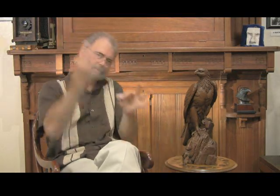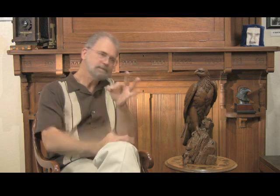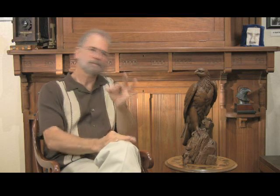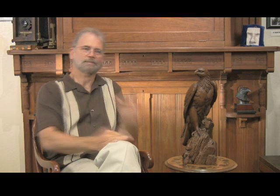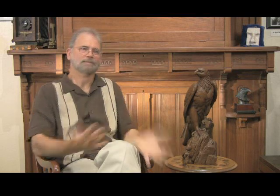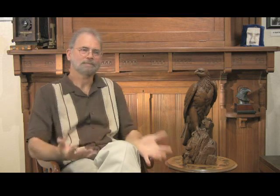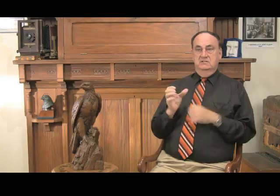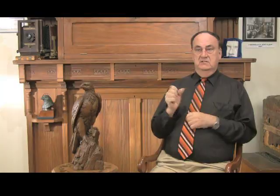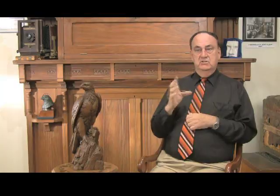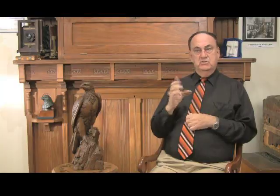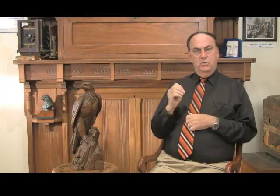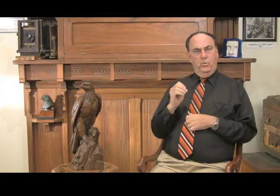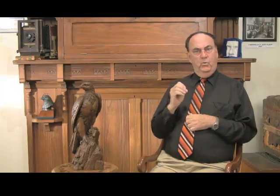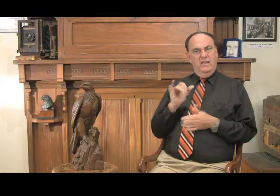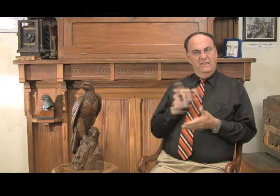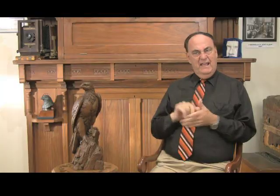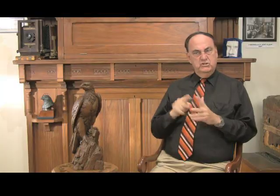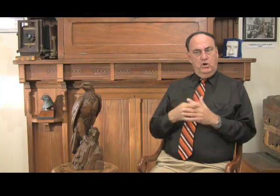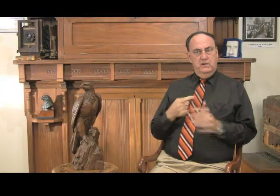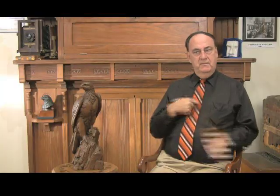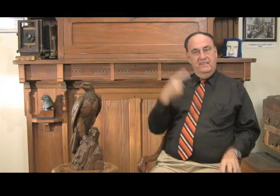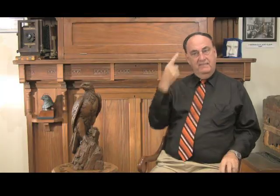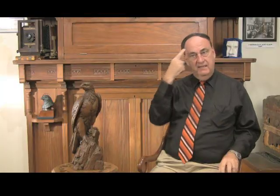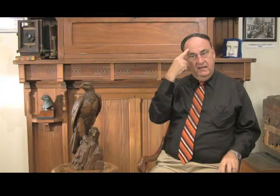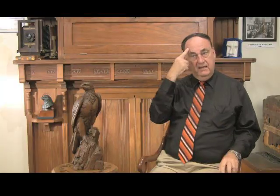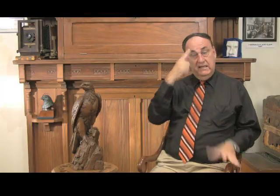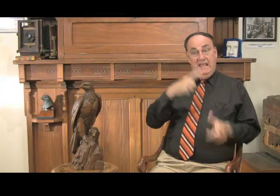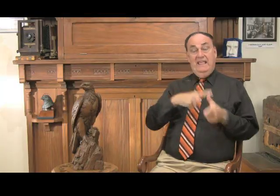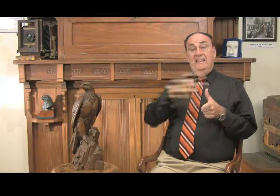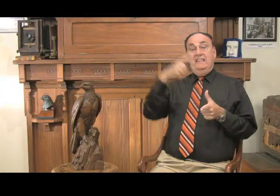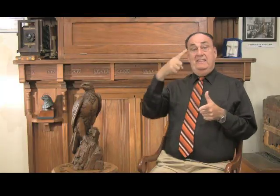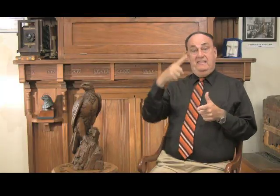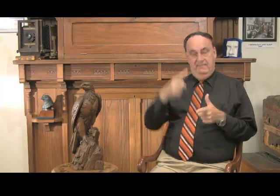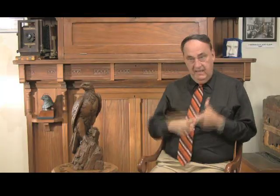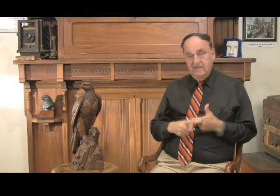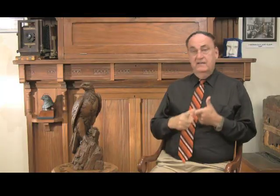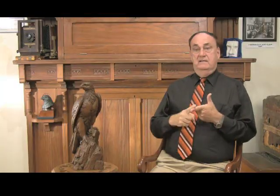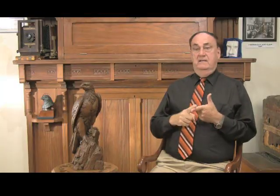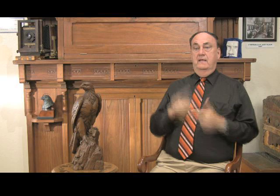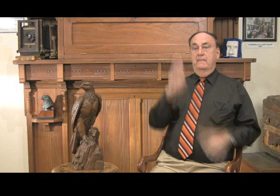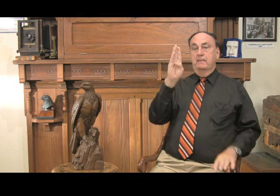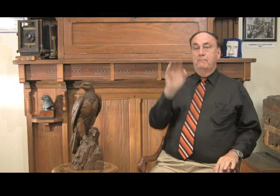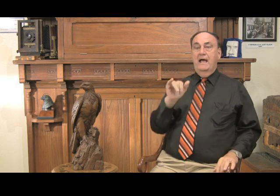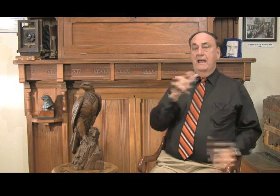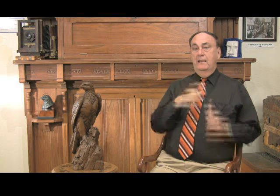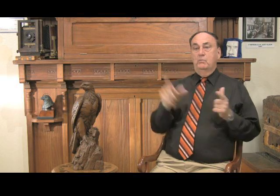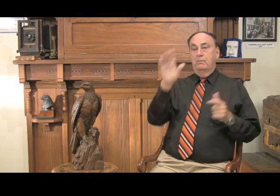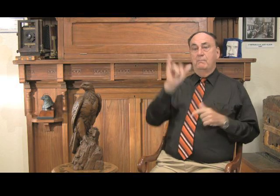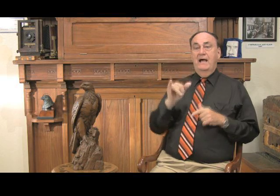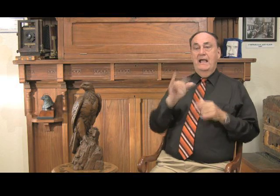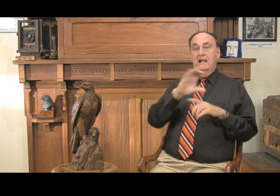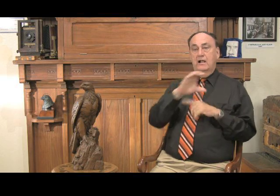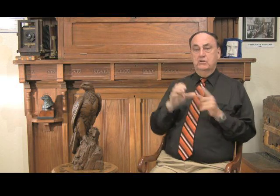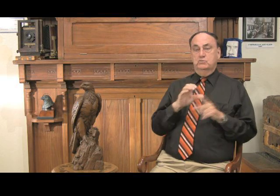Simple. So that started me thinking. And then the bicultural bilingual situation came